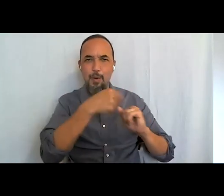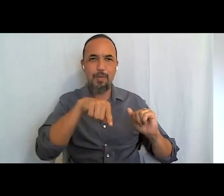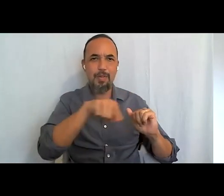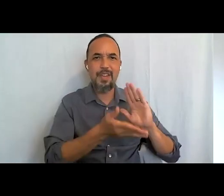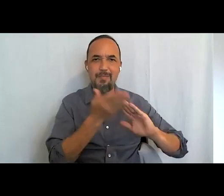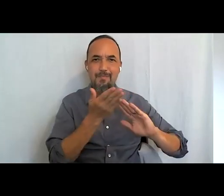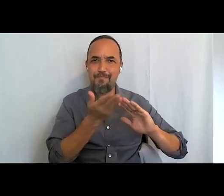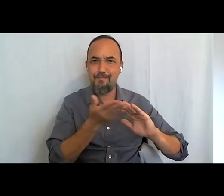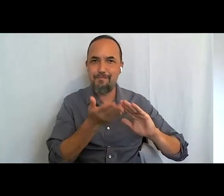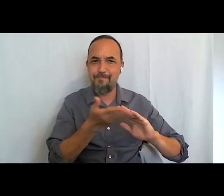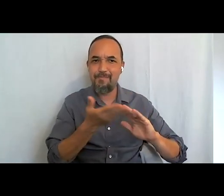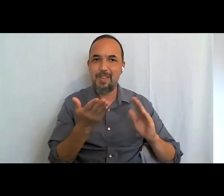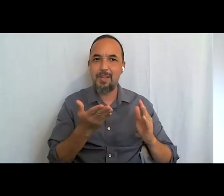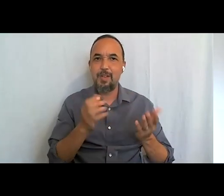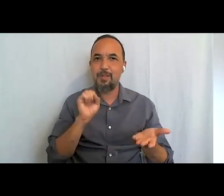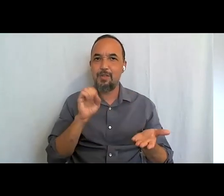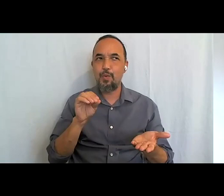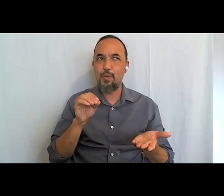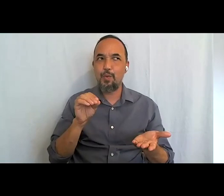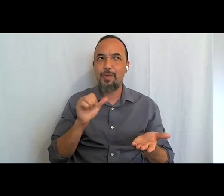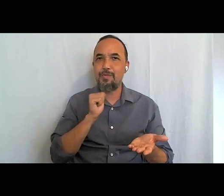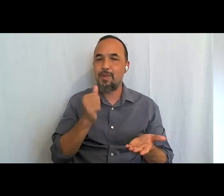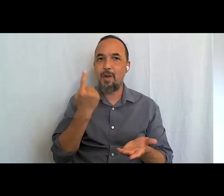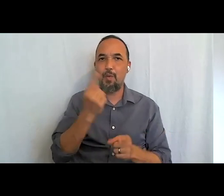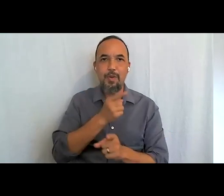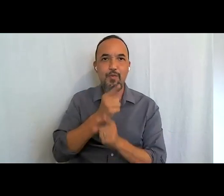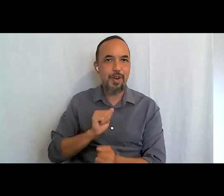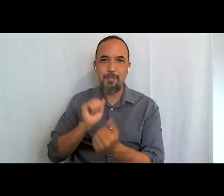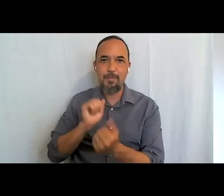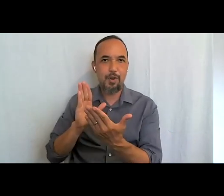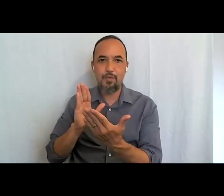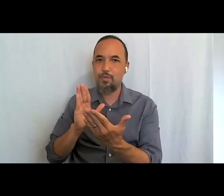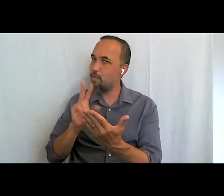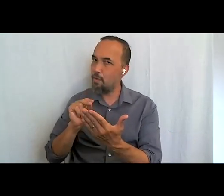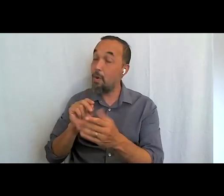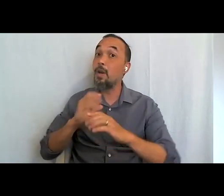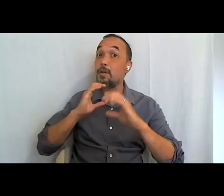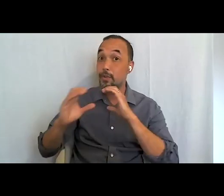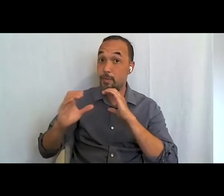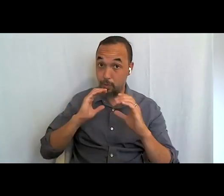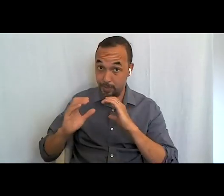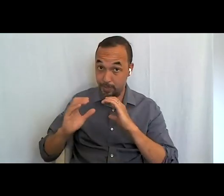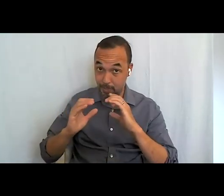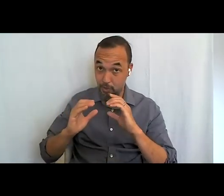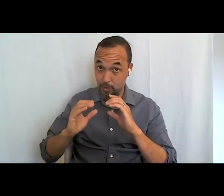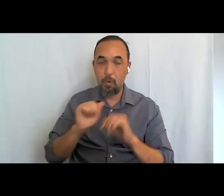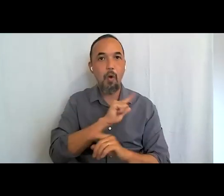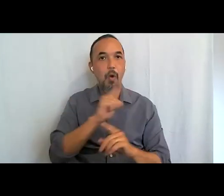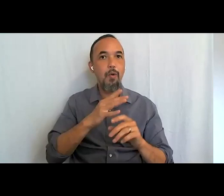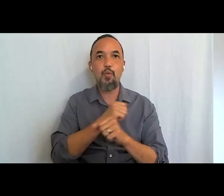So there's not a one right way to do it. Communication though, on those teams